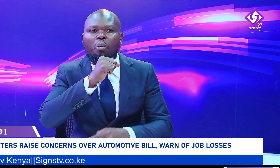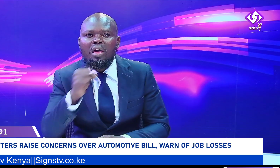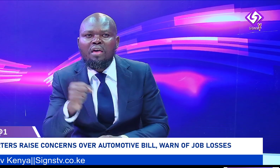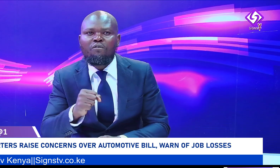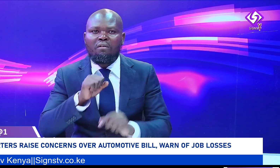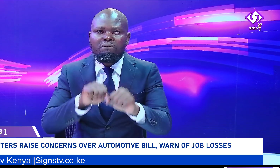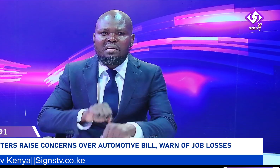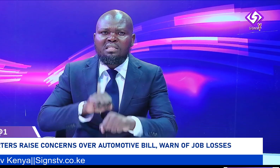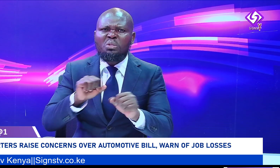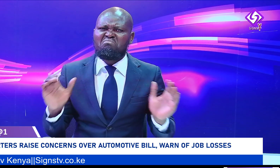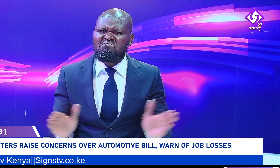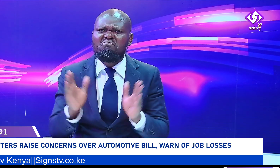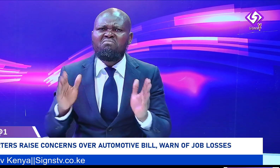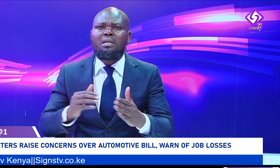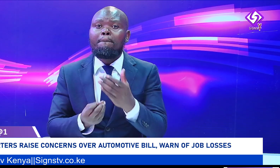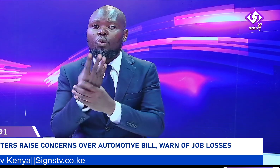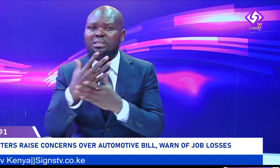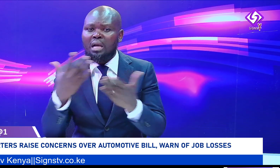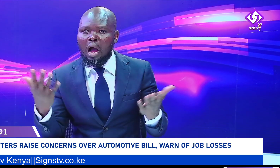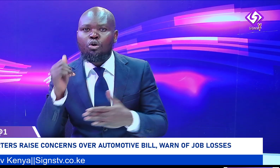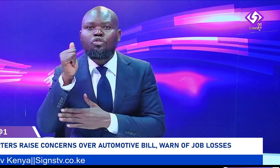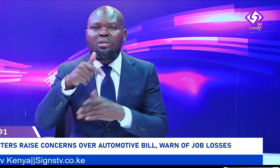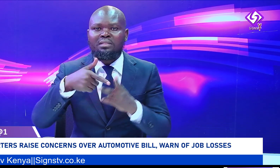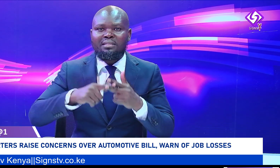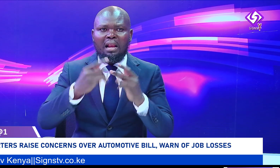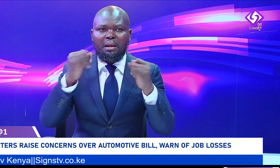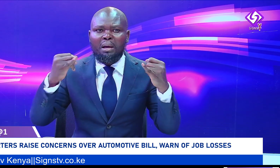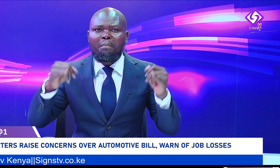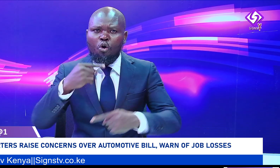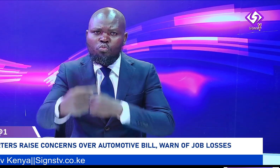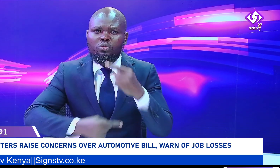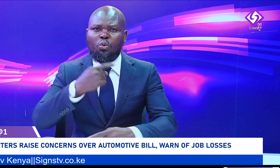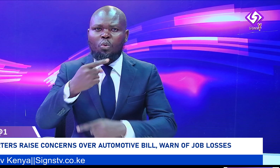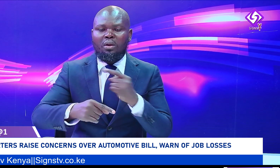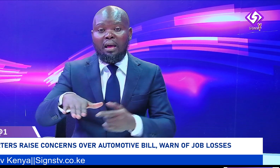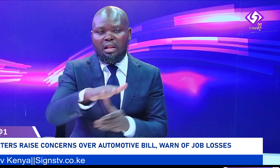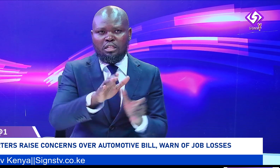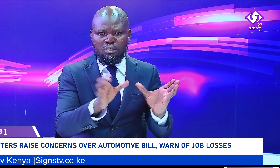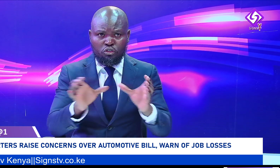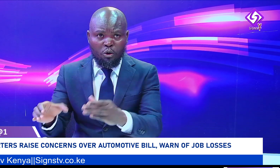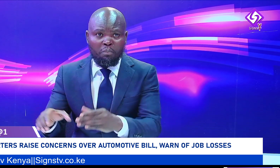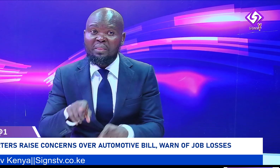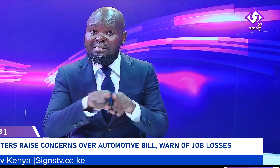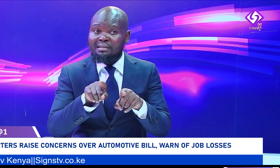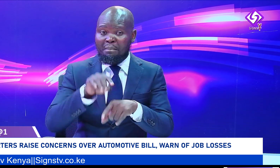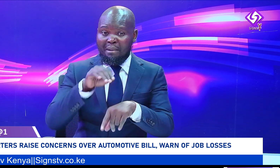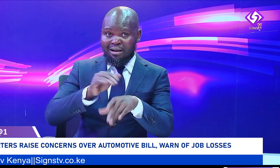local production, should be implemented gradually to prevent disruption in the sector. Now, at a